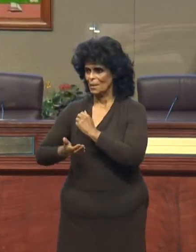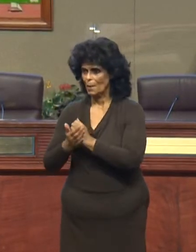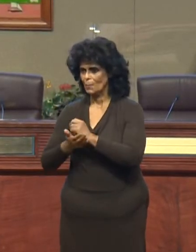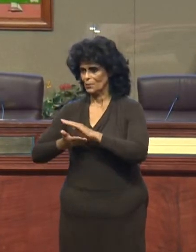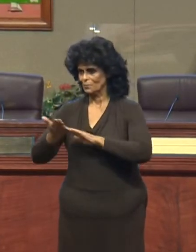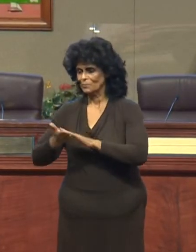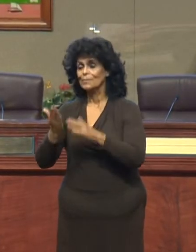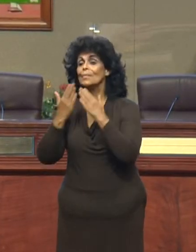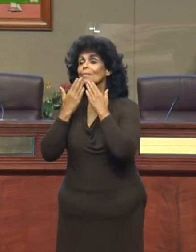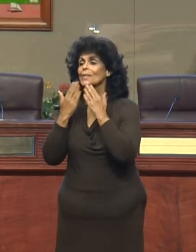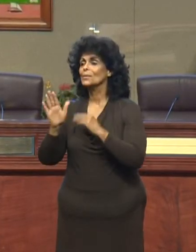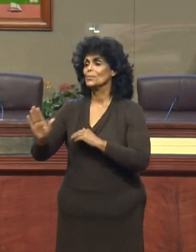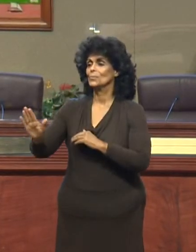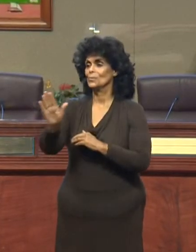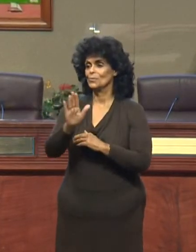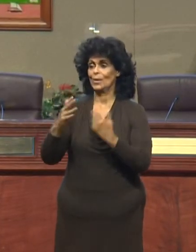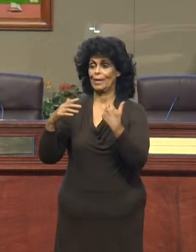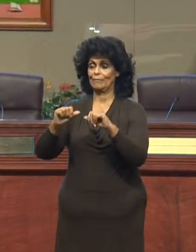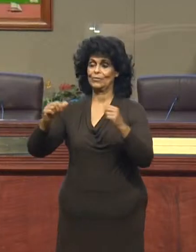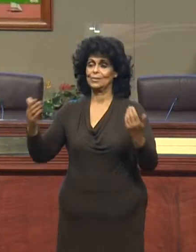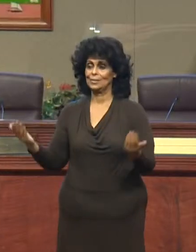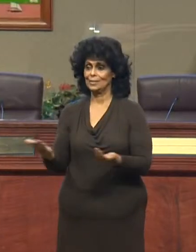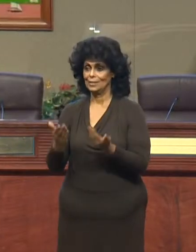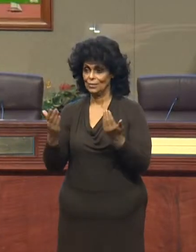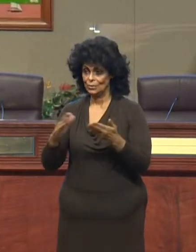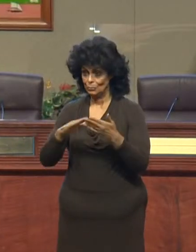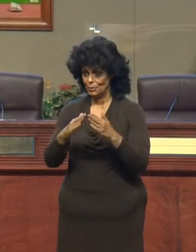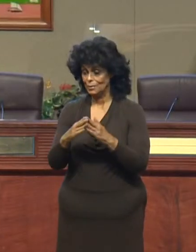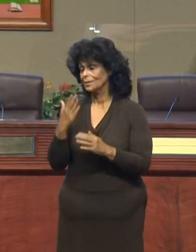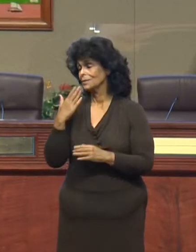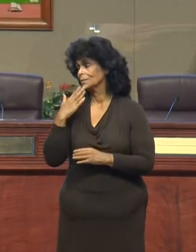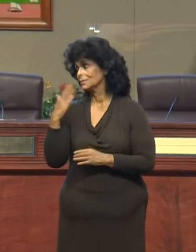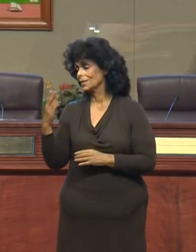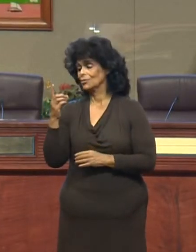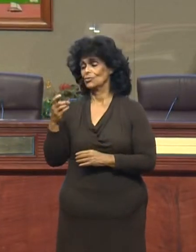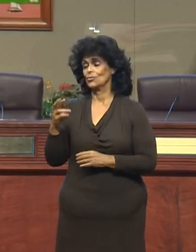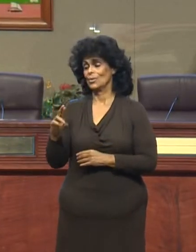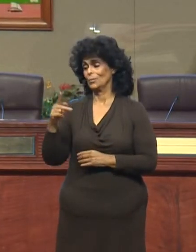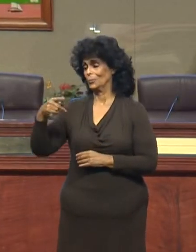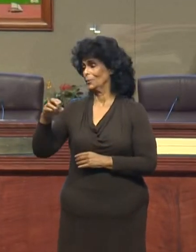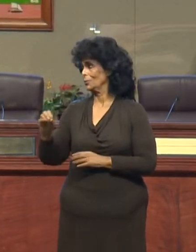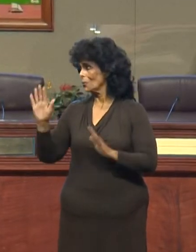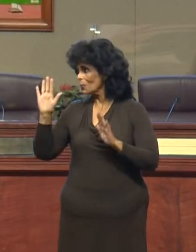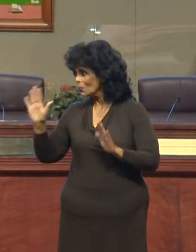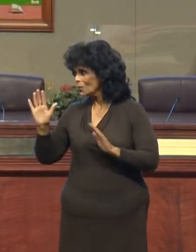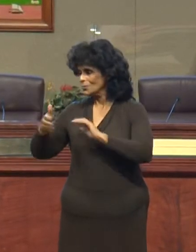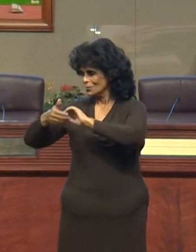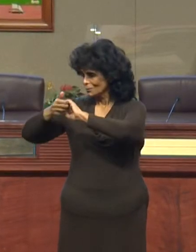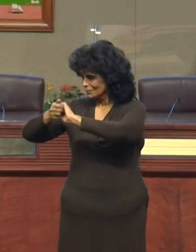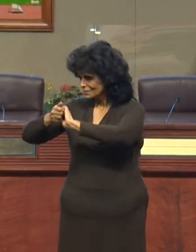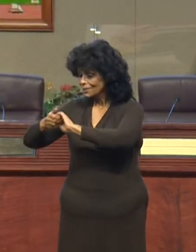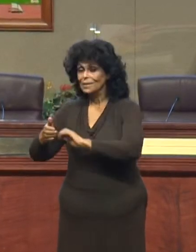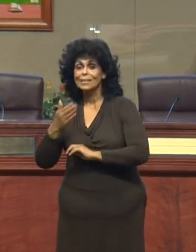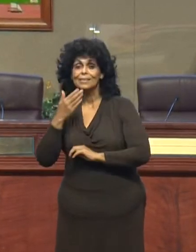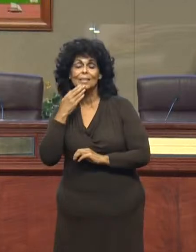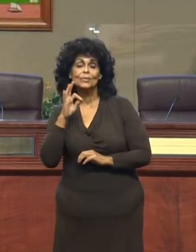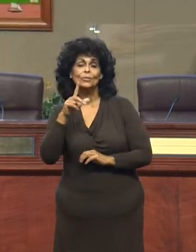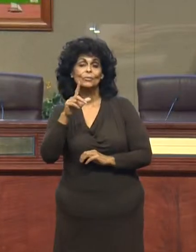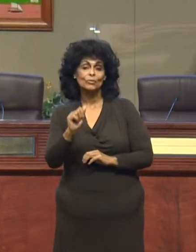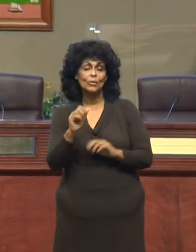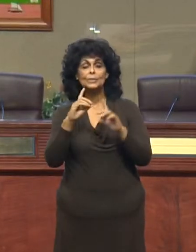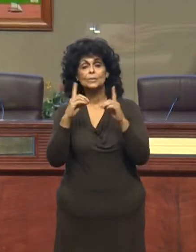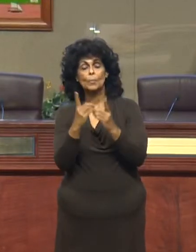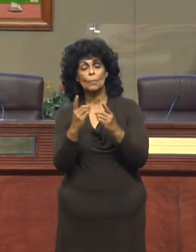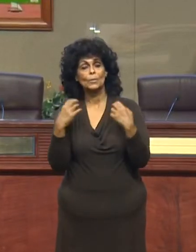for your efforts here within this community. Thank you, Dr. Pino, for the wonderful partnership. Thank you to the Florida Department of